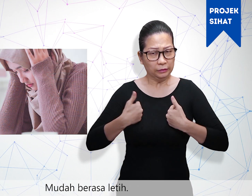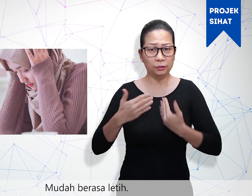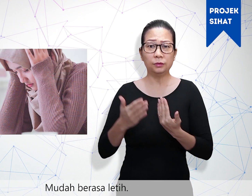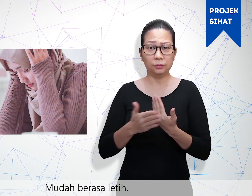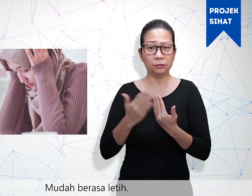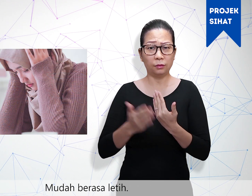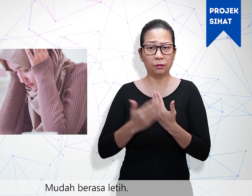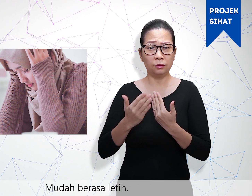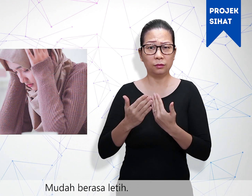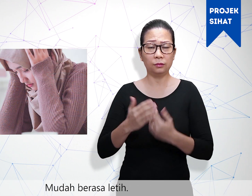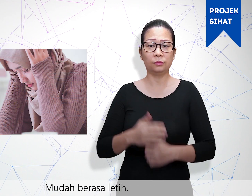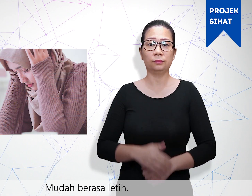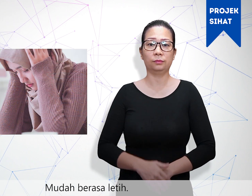Feeling tired easily.